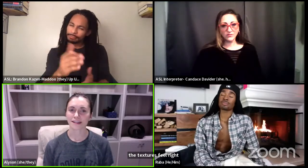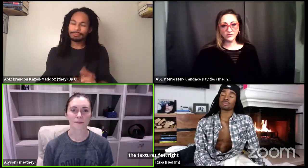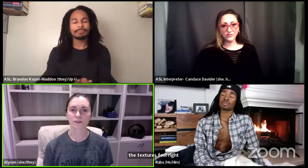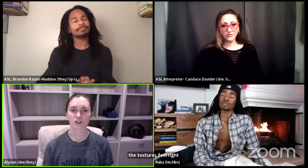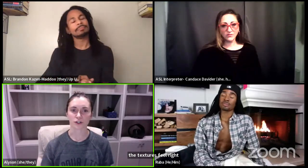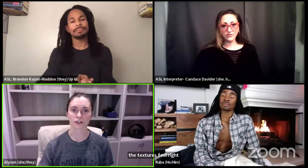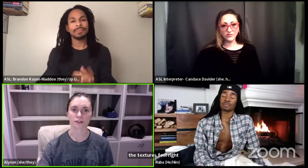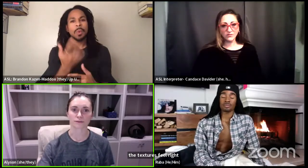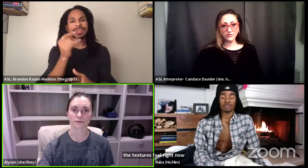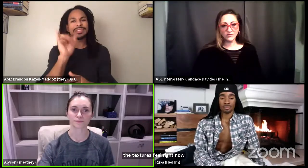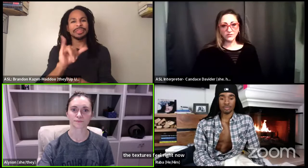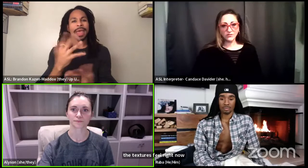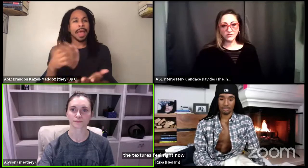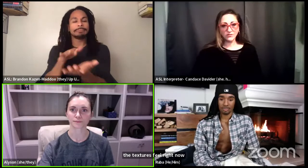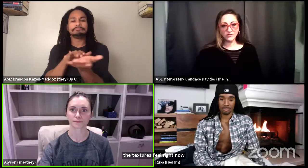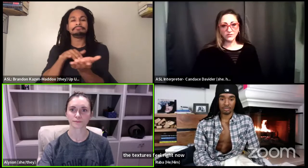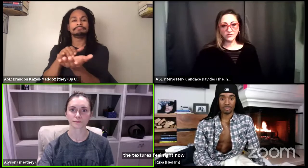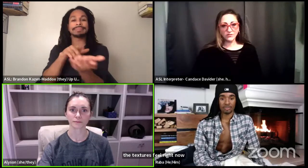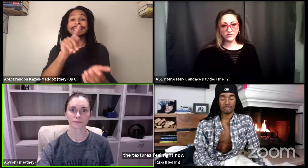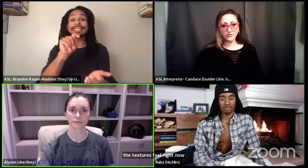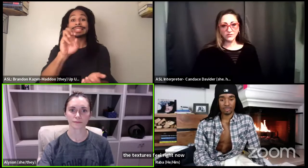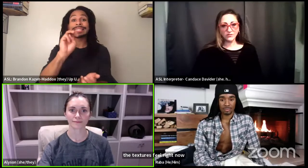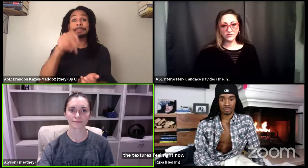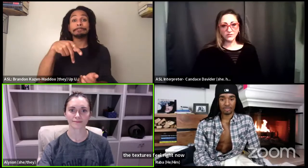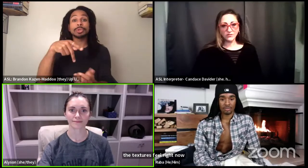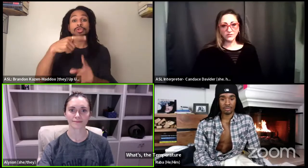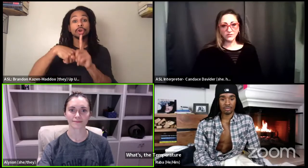What's the temperature?